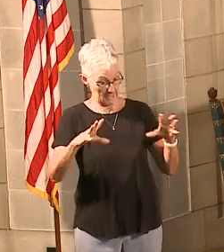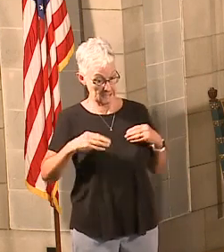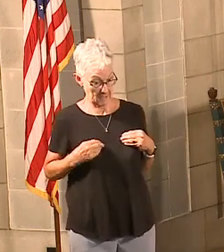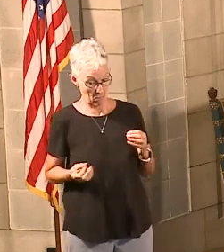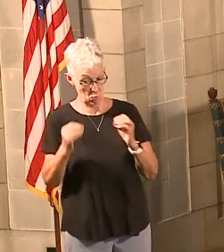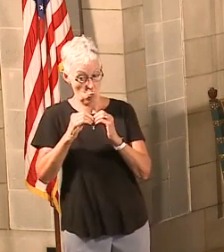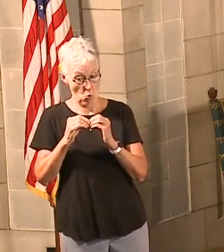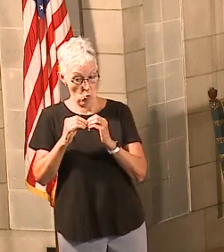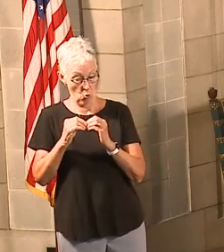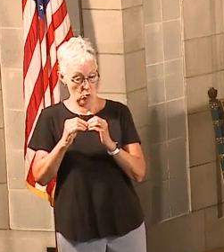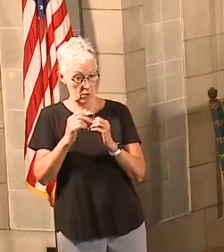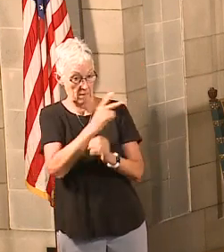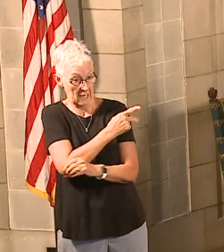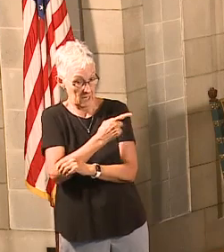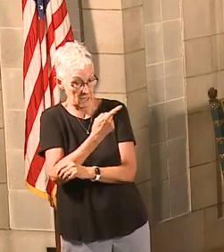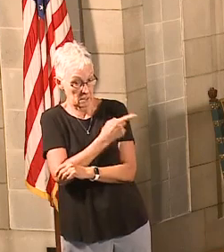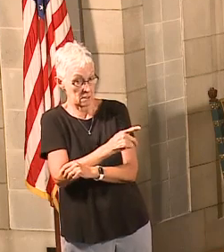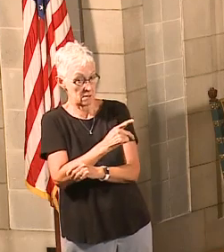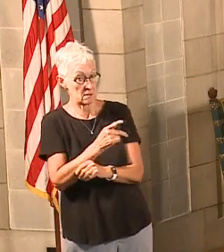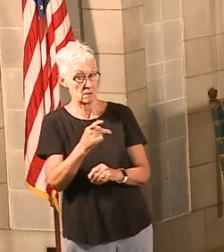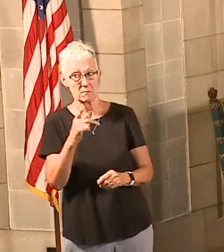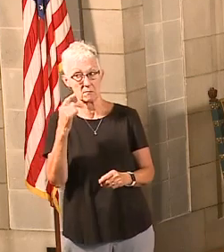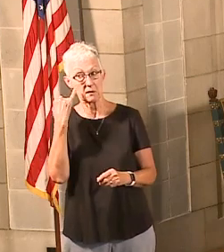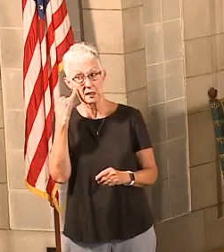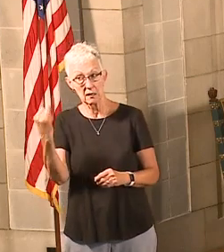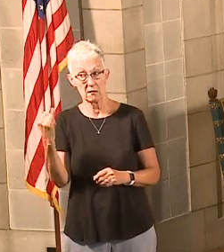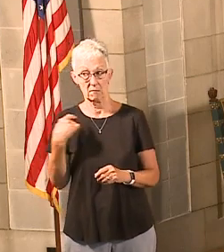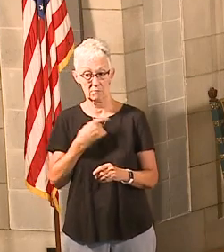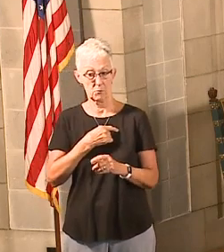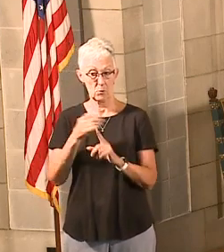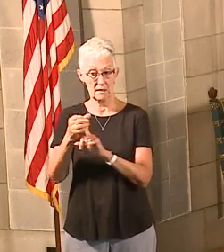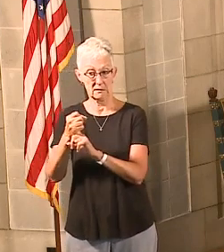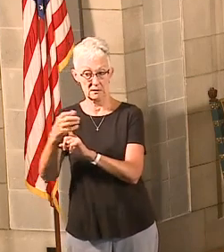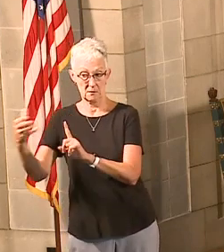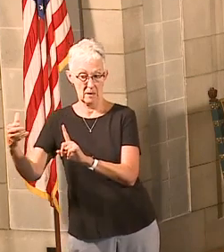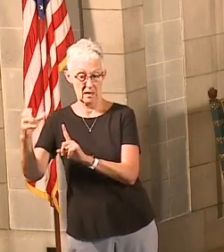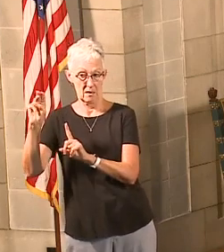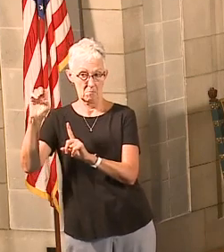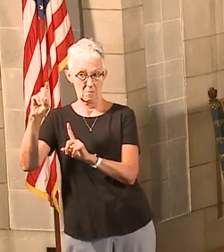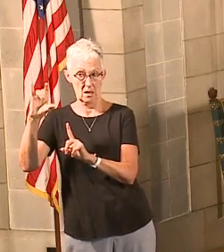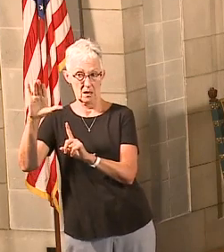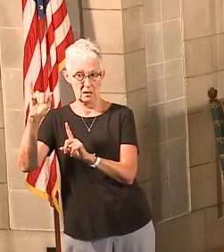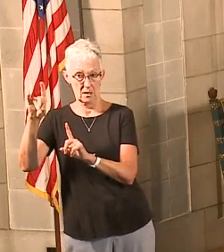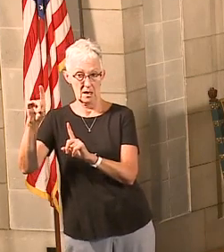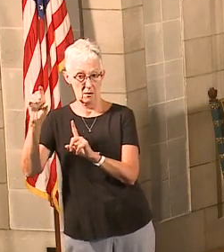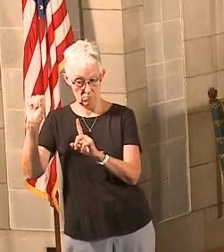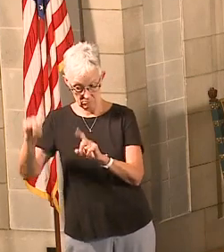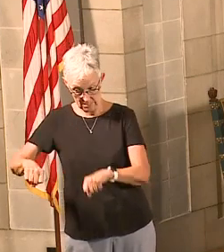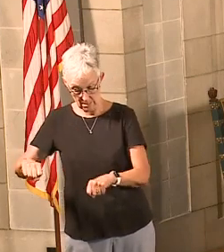those members might be joining Heritage Health Adult through, and ensure that they had additional